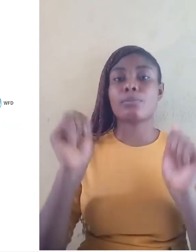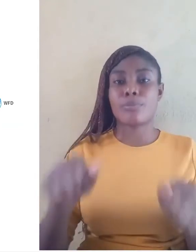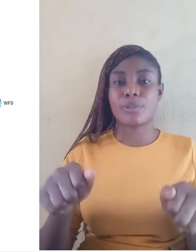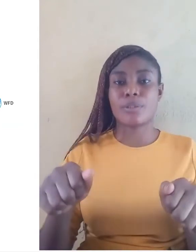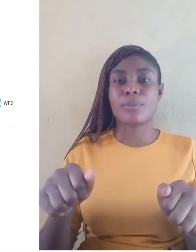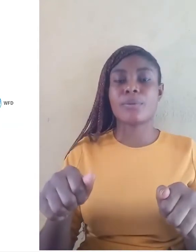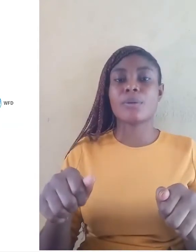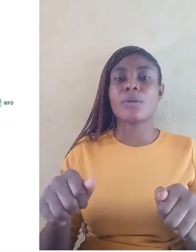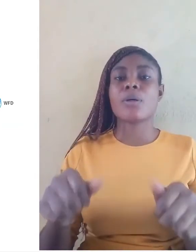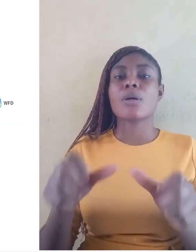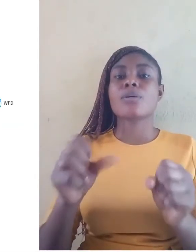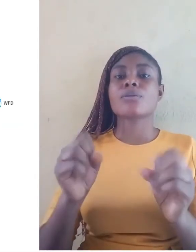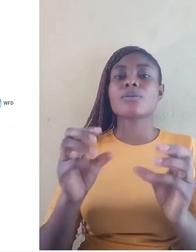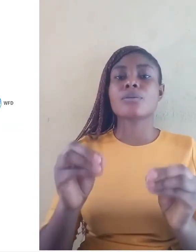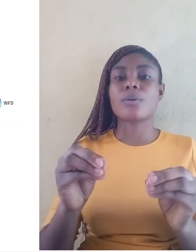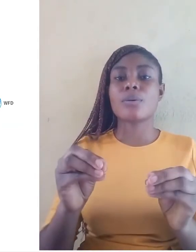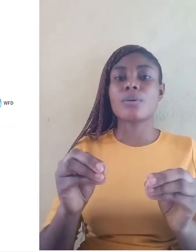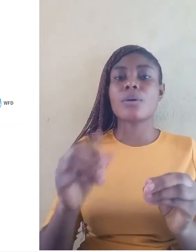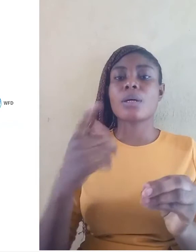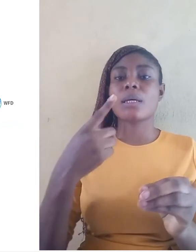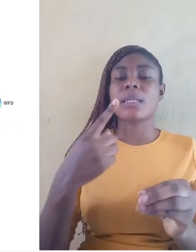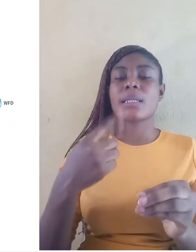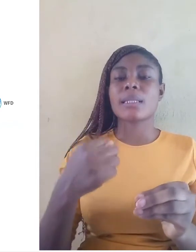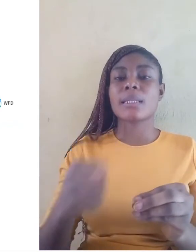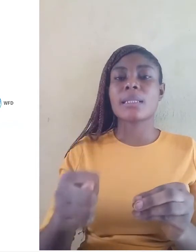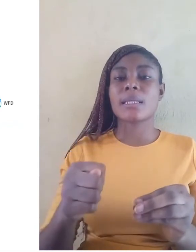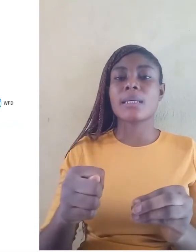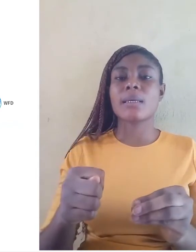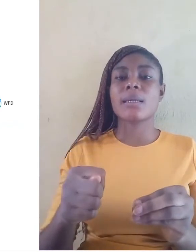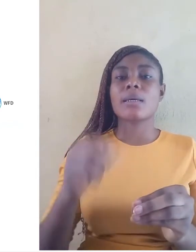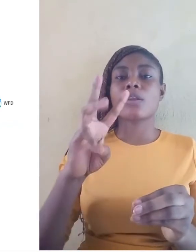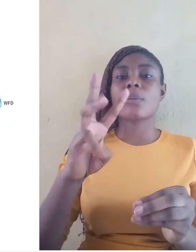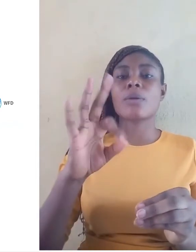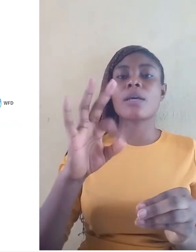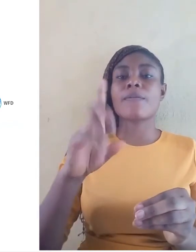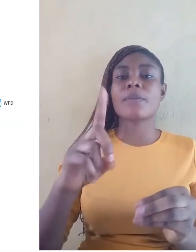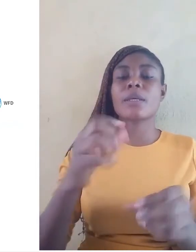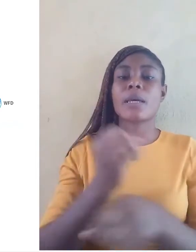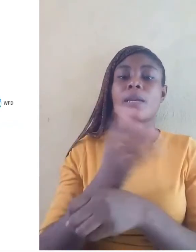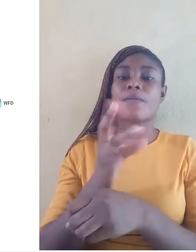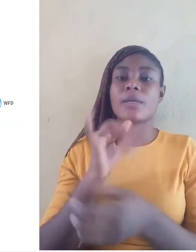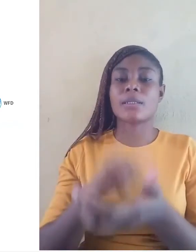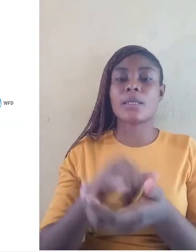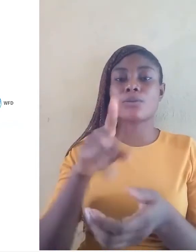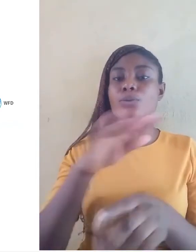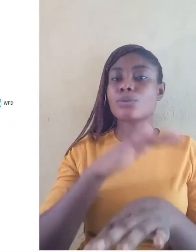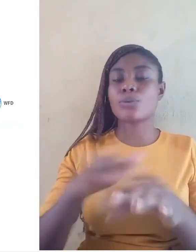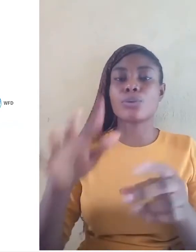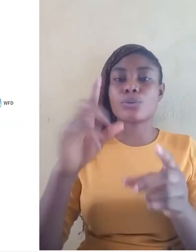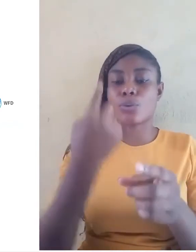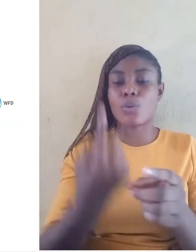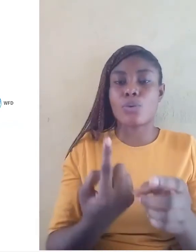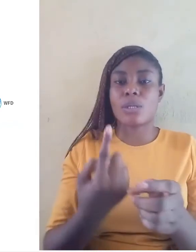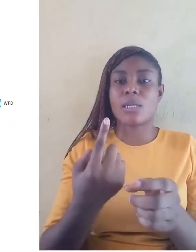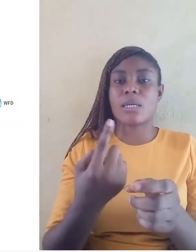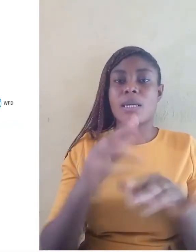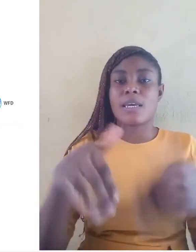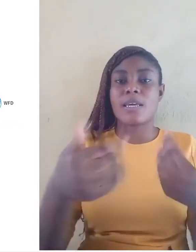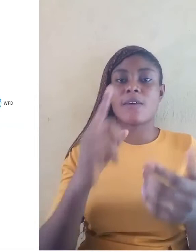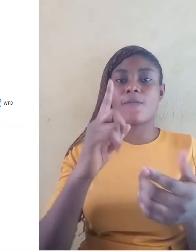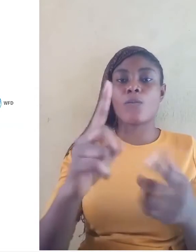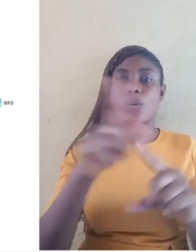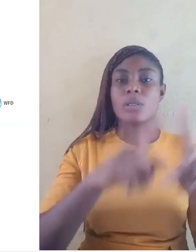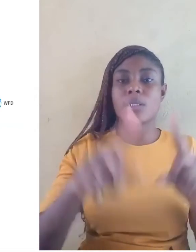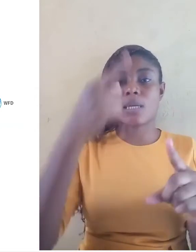very possible. So the WFD advises that you do not pick only one sign for one